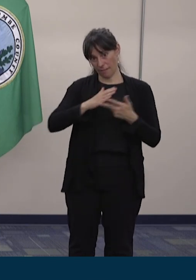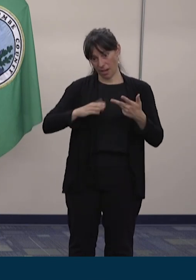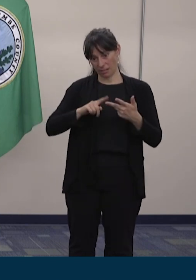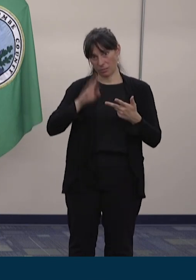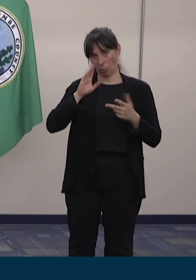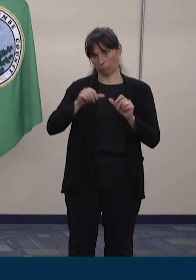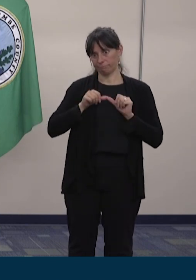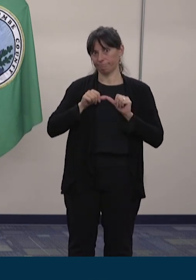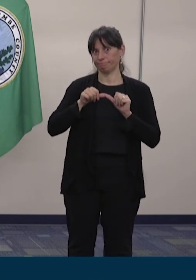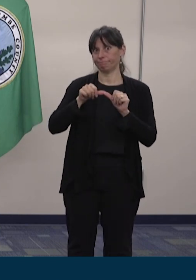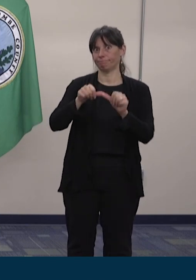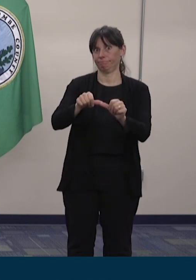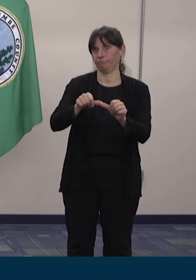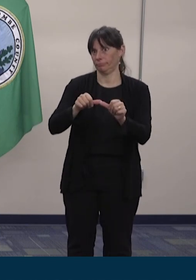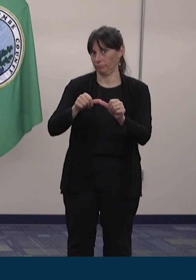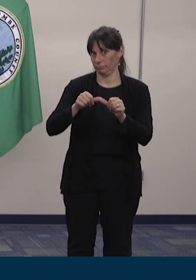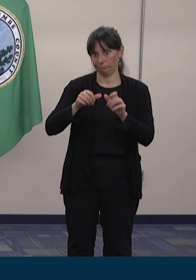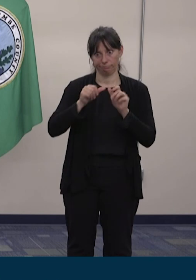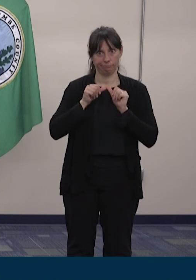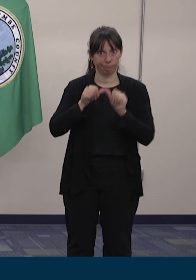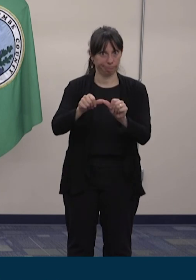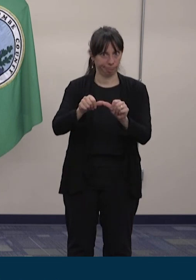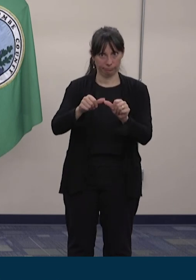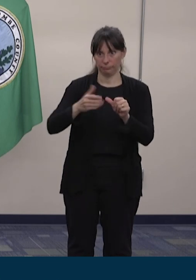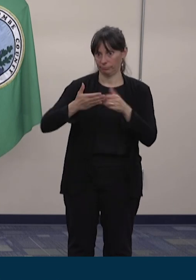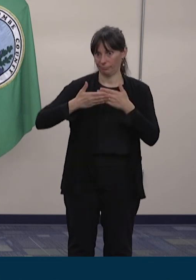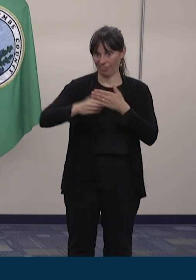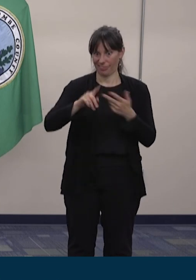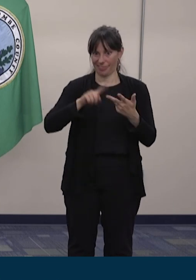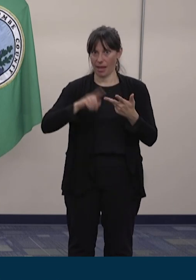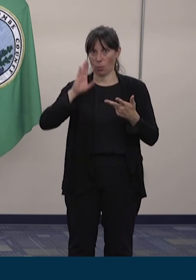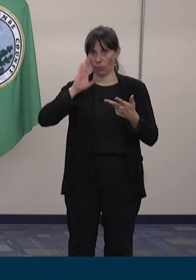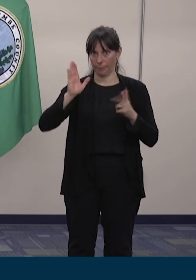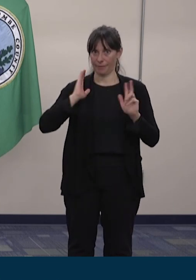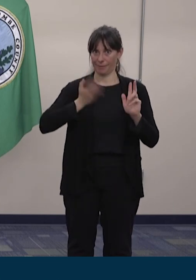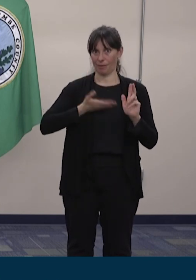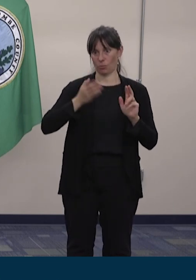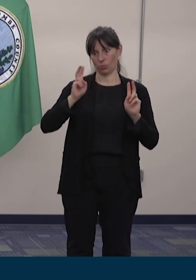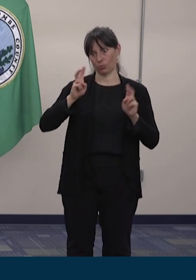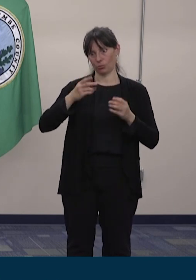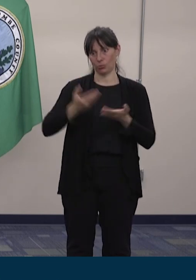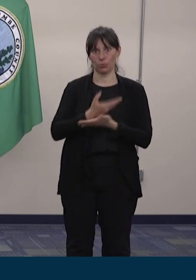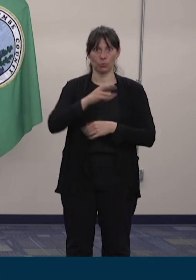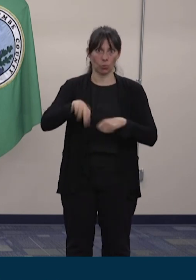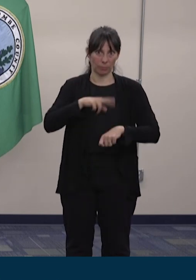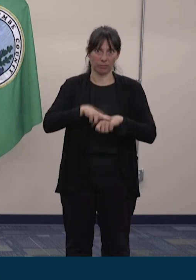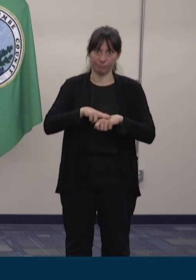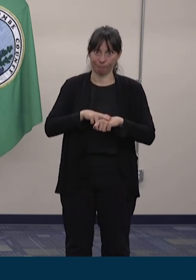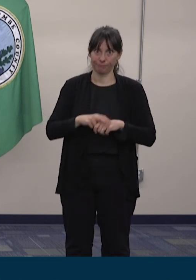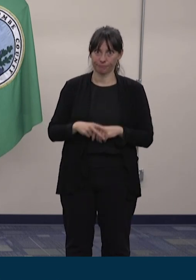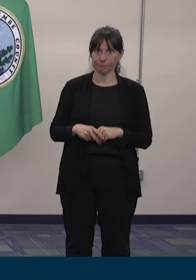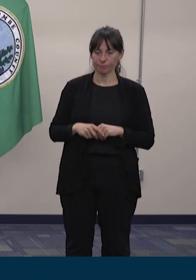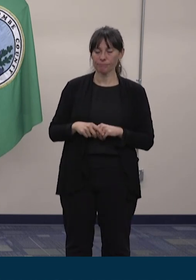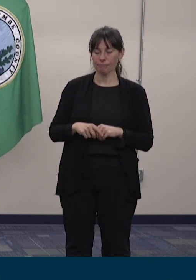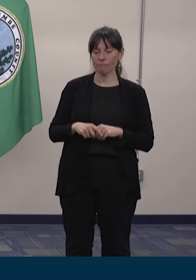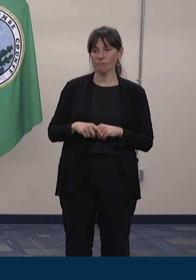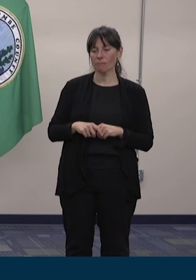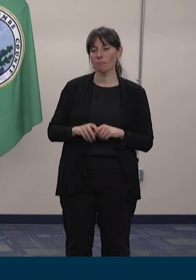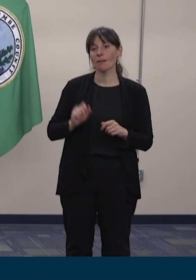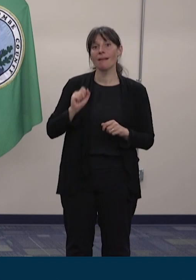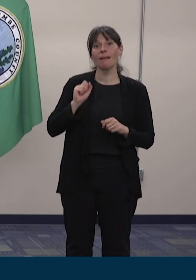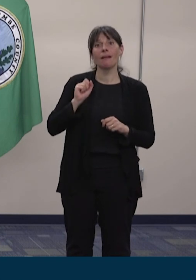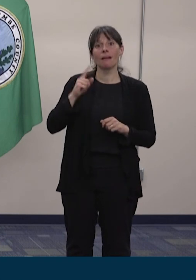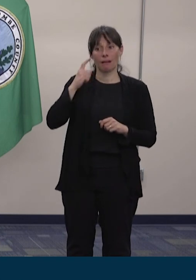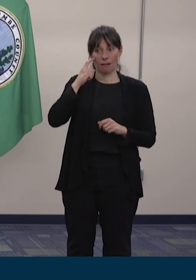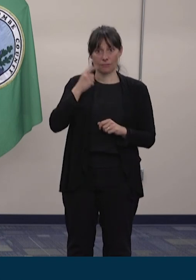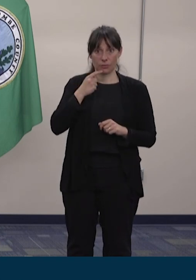futuro cercano. This means Esto that significa according to the que governor's current según framework, if las everything goes órdenes del well, gobernador y Phase todo está 3 bien,